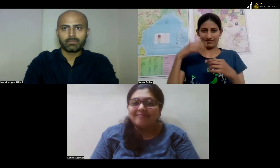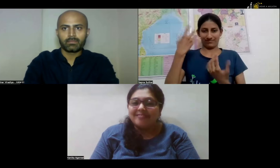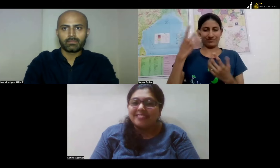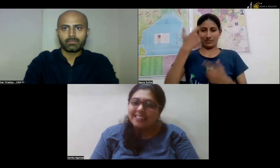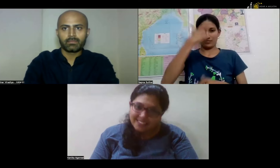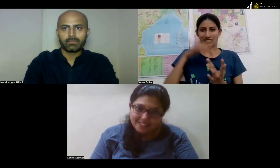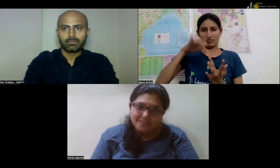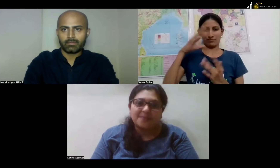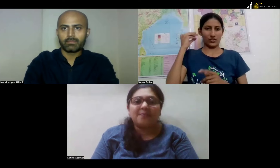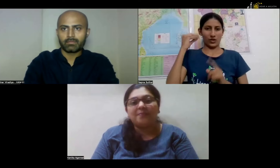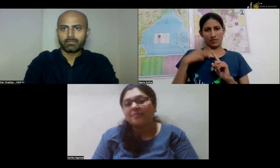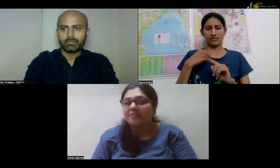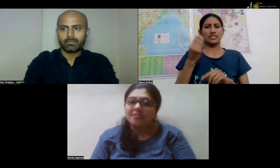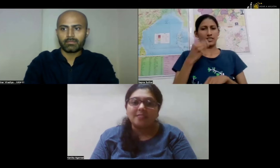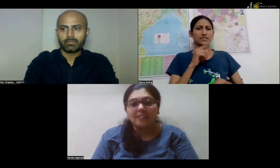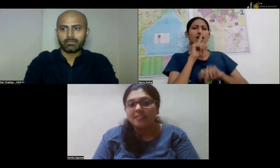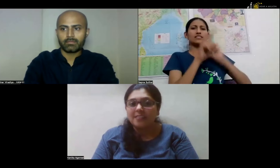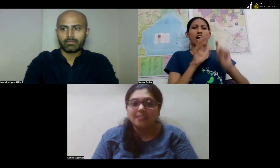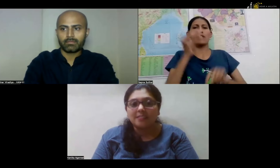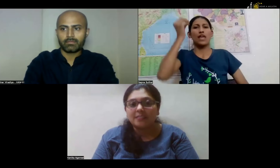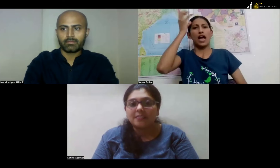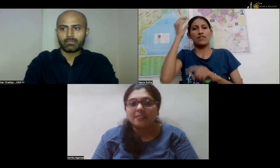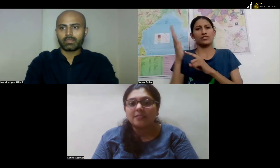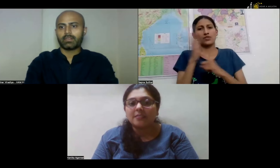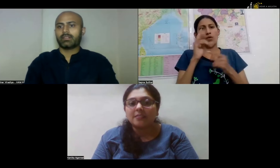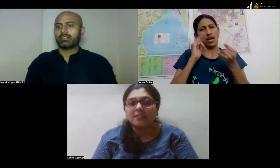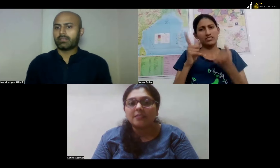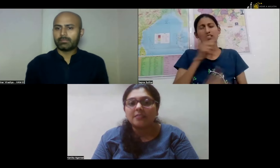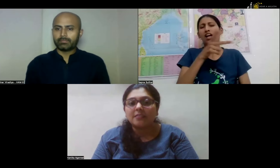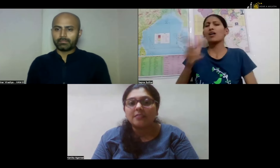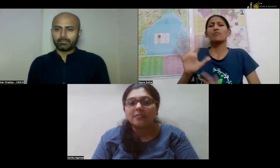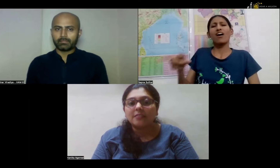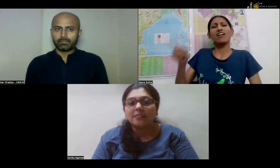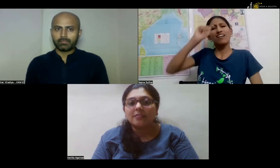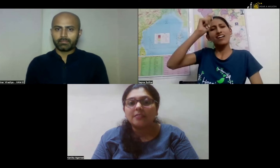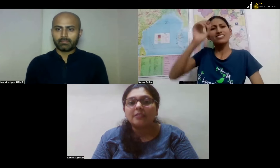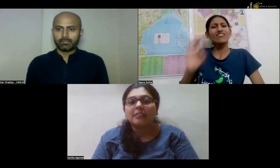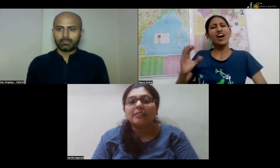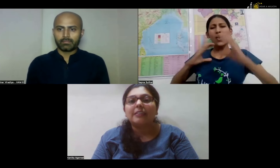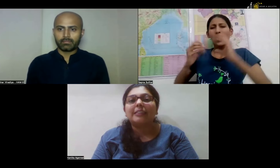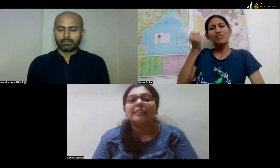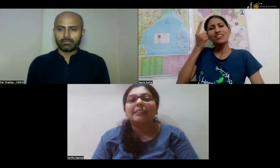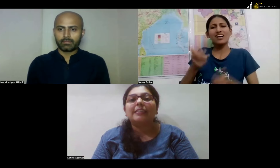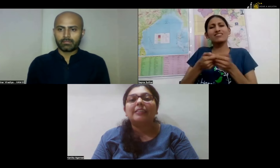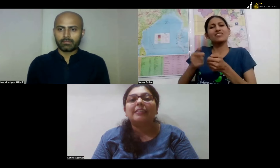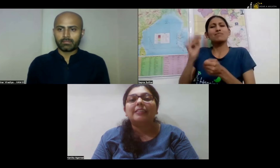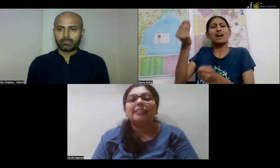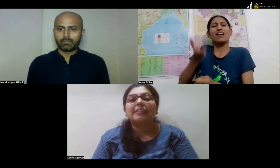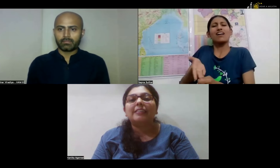if that is there, they can have advanced signing skills. So if I am a hearing